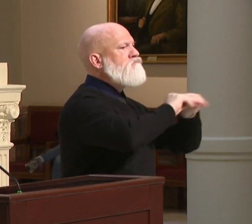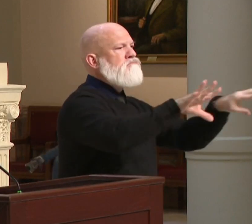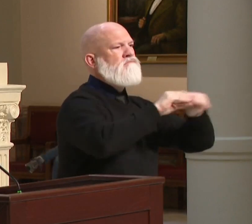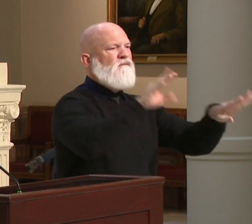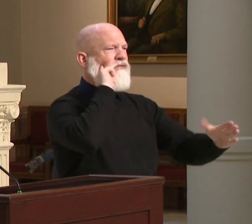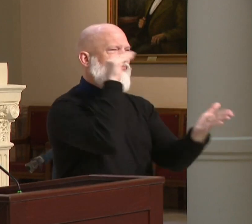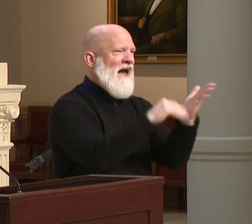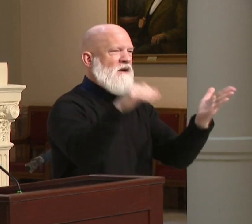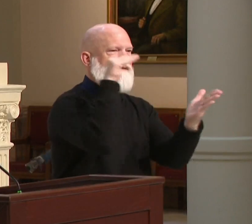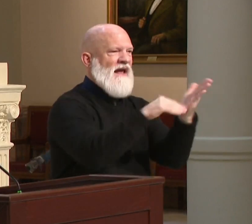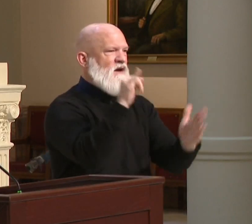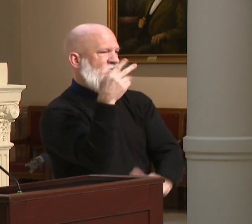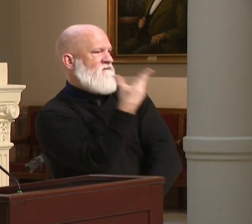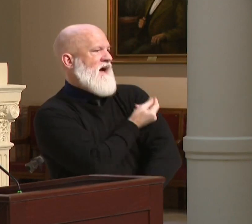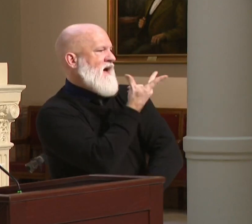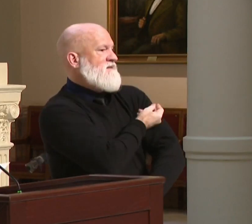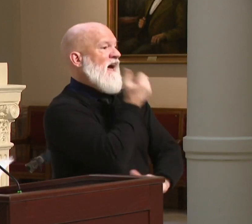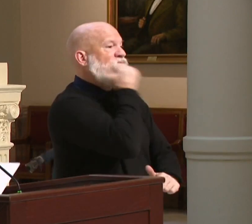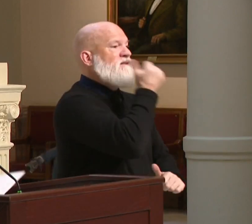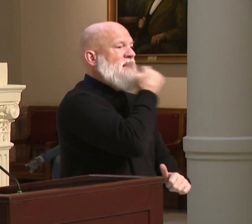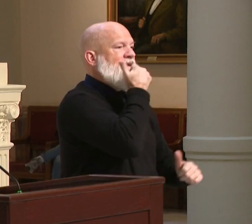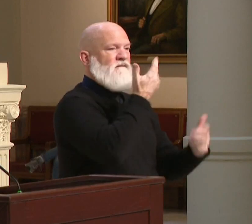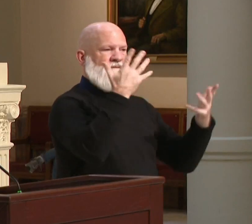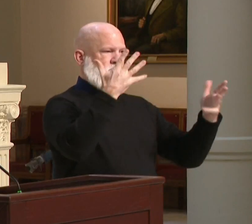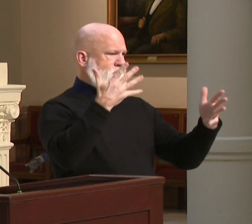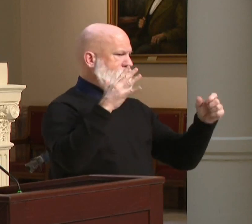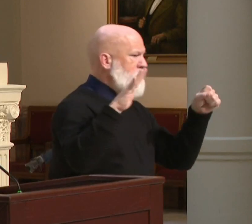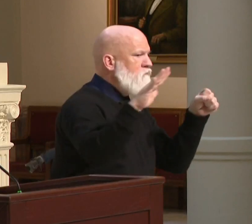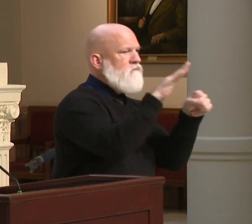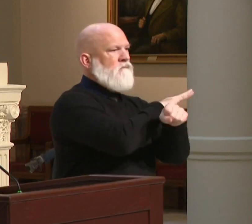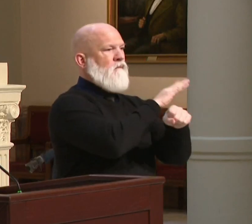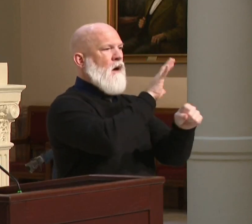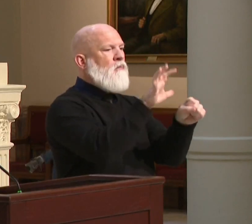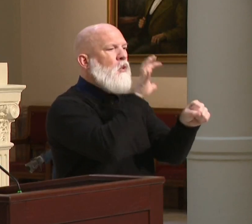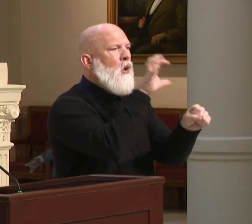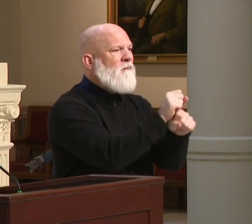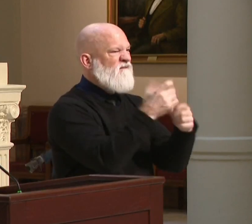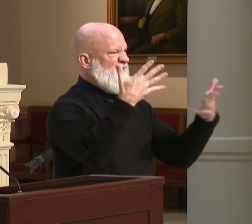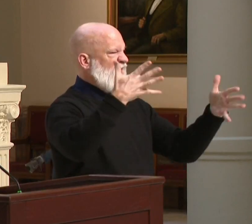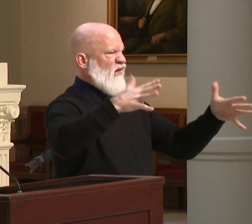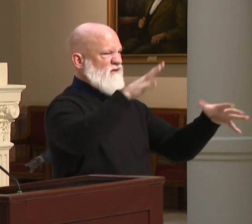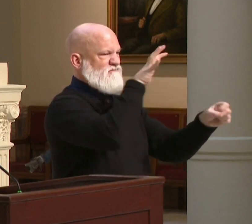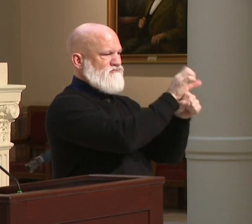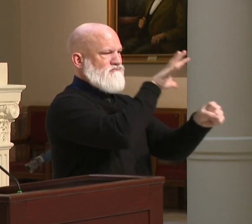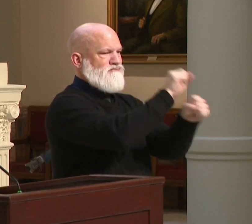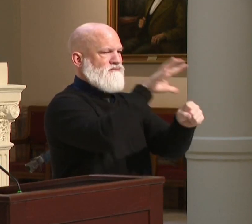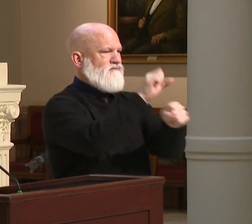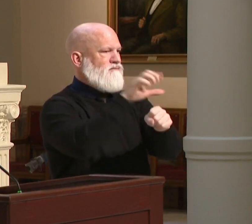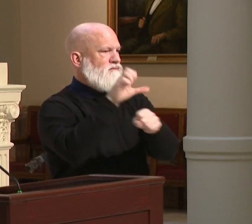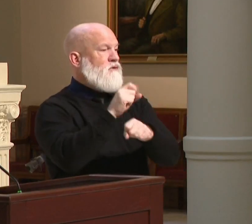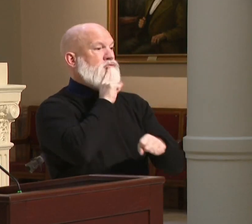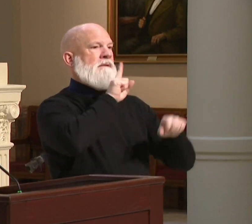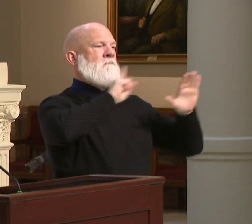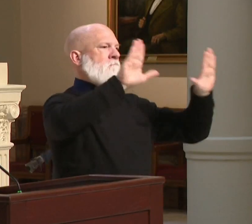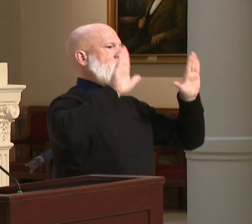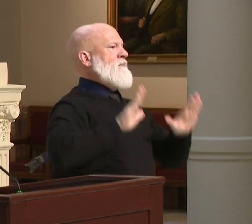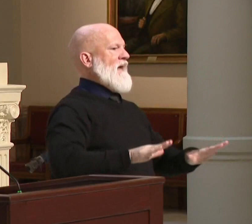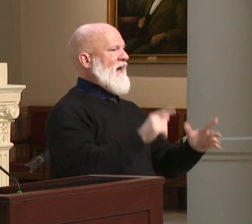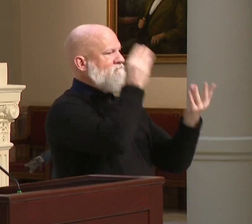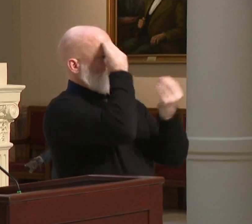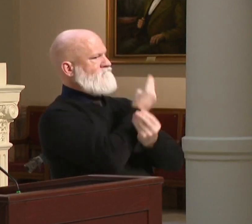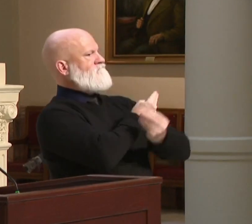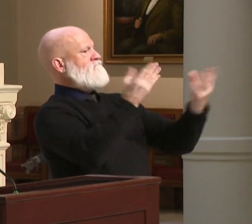are already booked with appointments throughout the weekend. That is certainly welcome news as we continue working